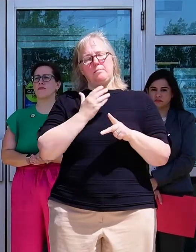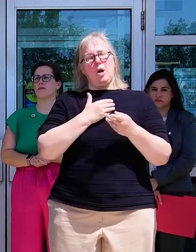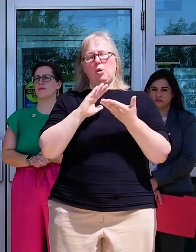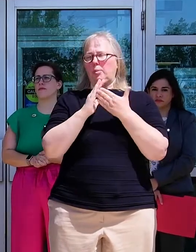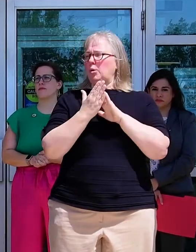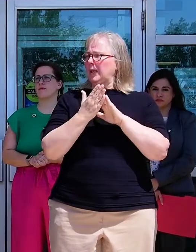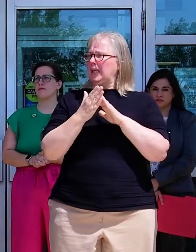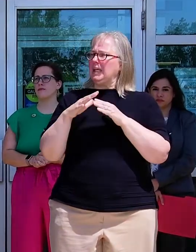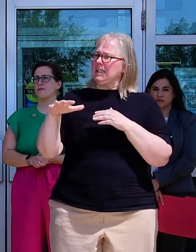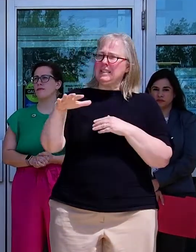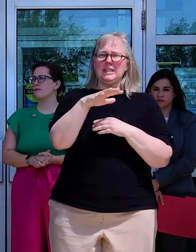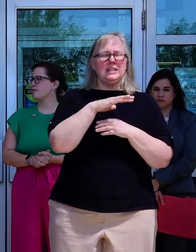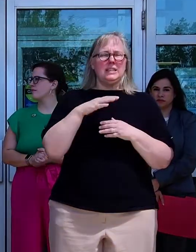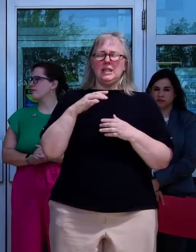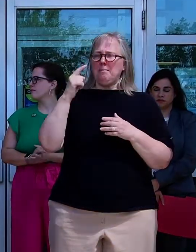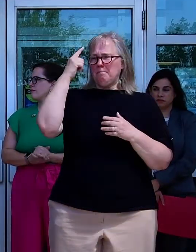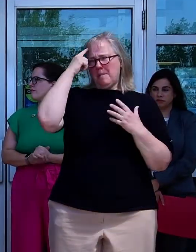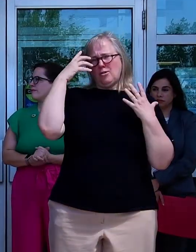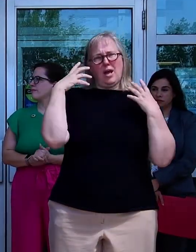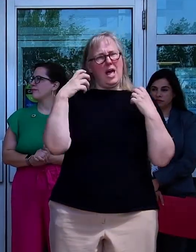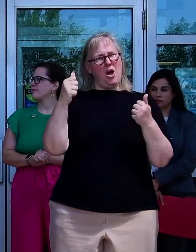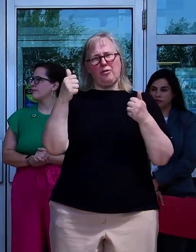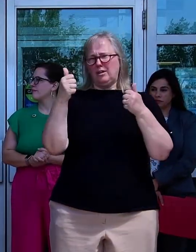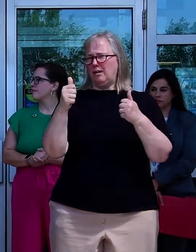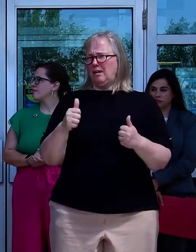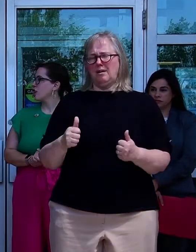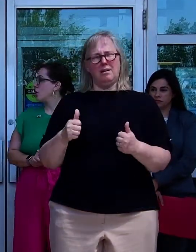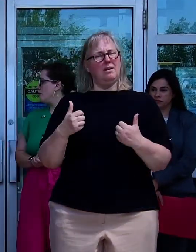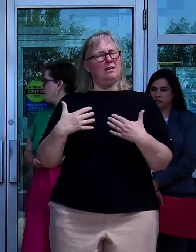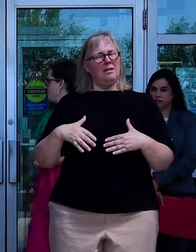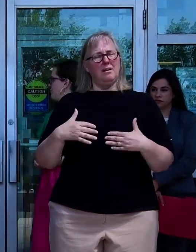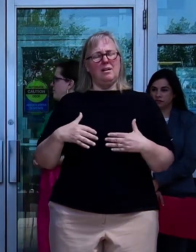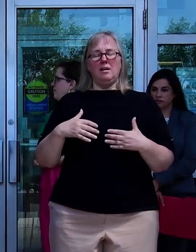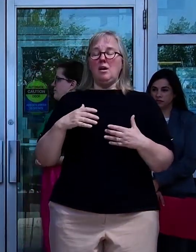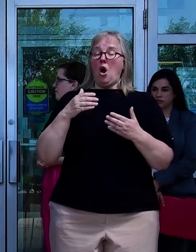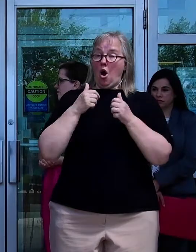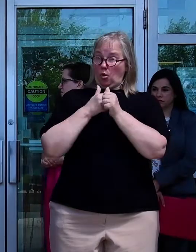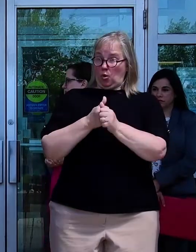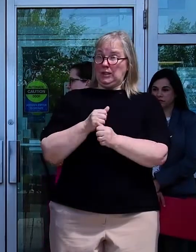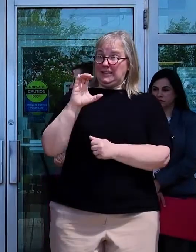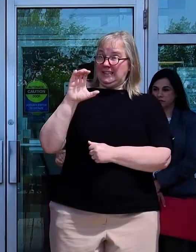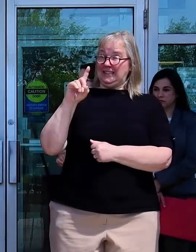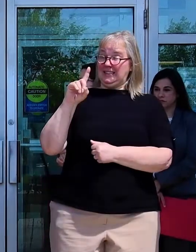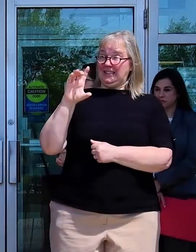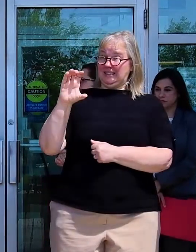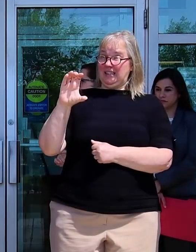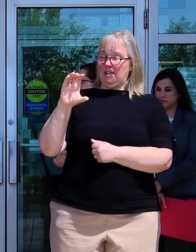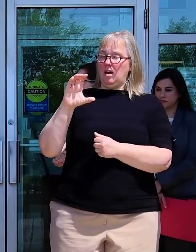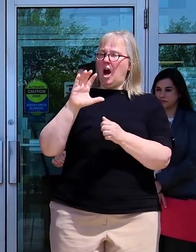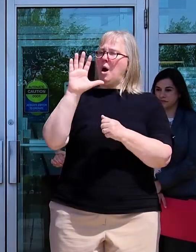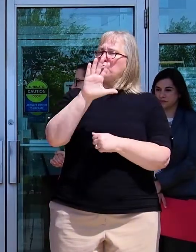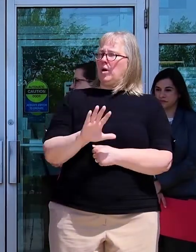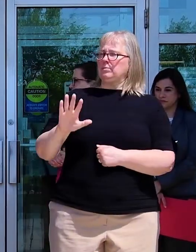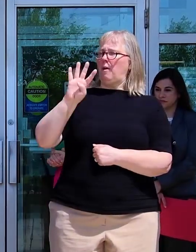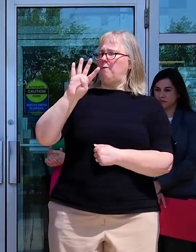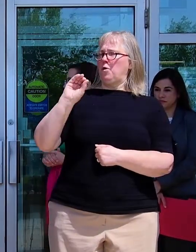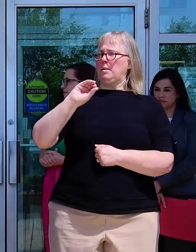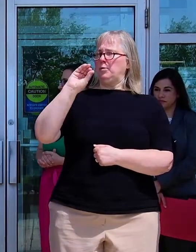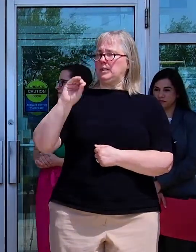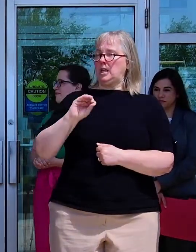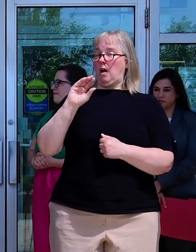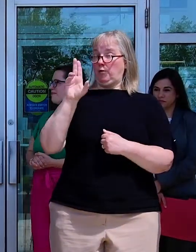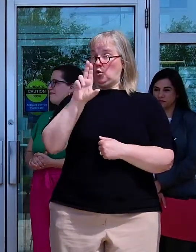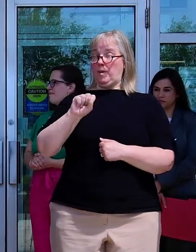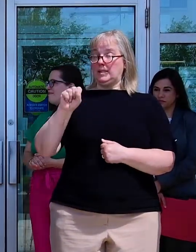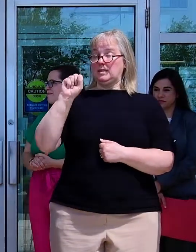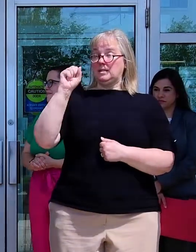our mental health has suffered. According to the CDC, approximately 40% of U.S.